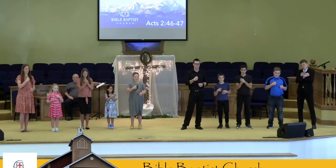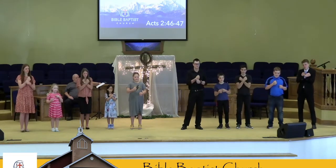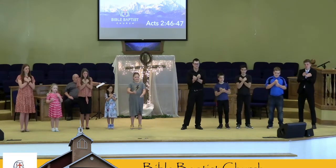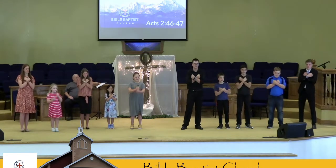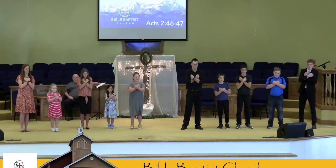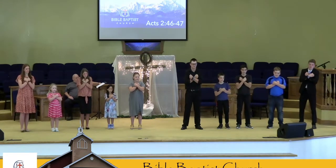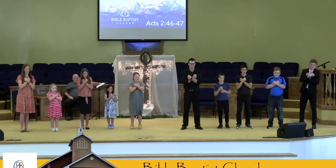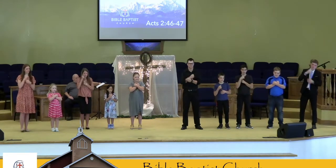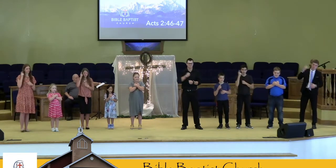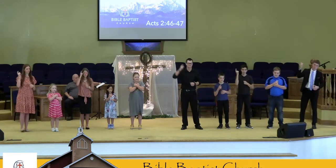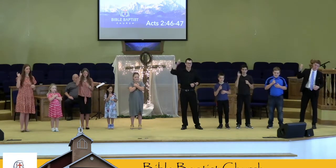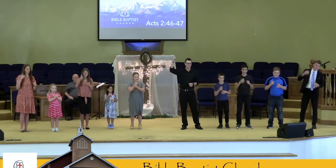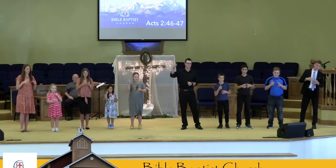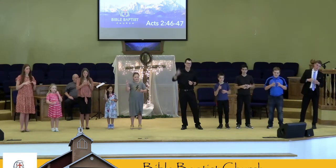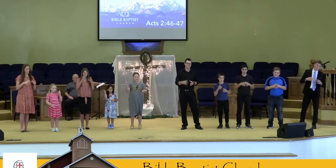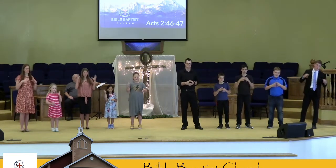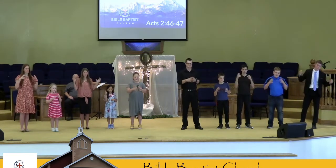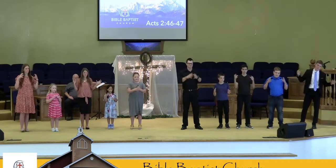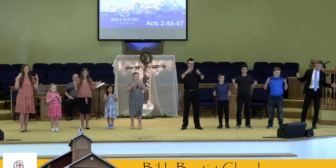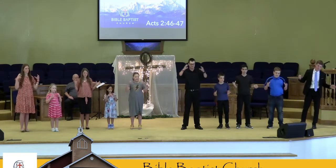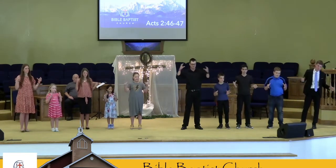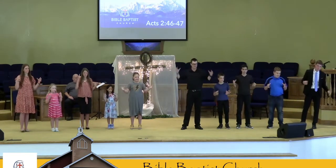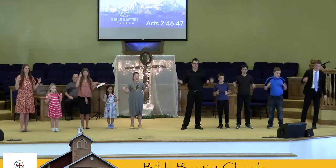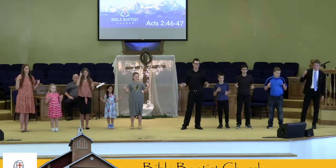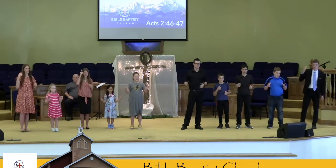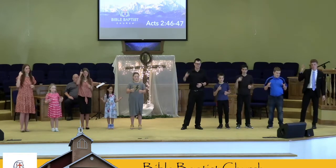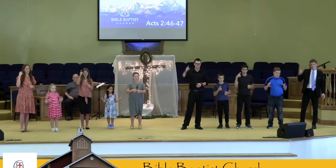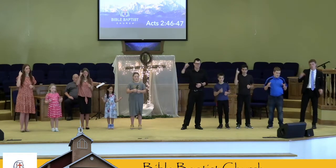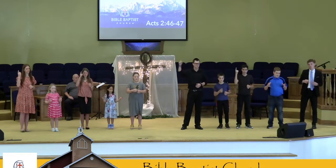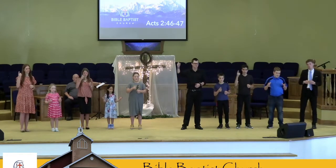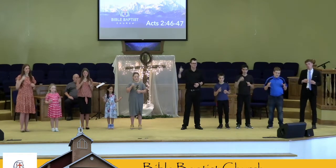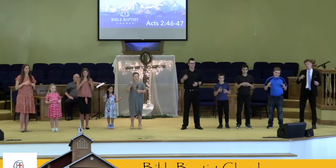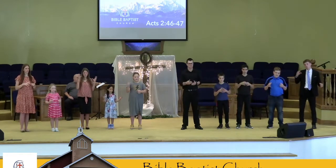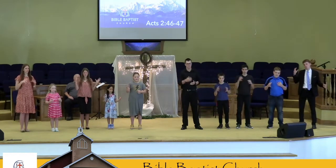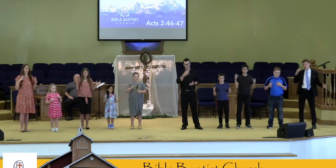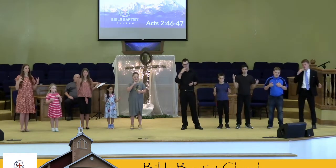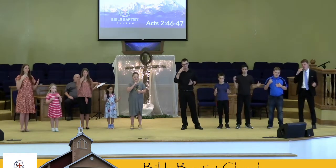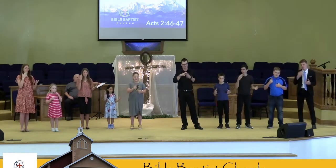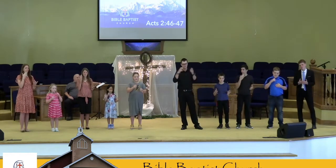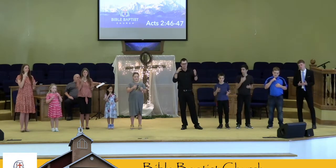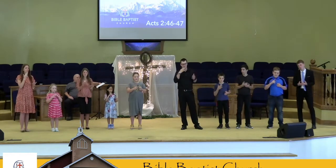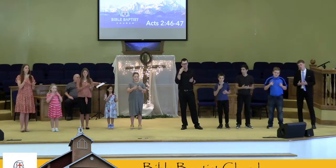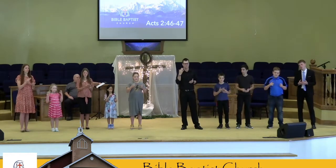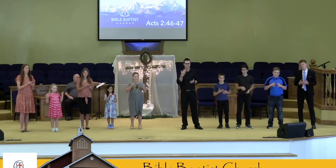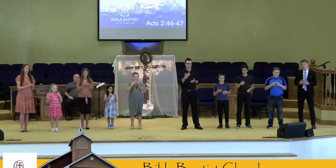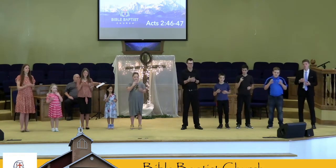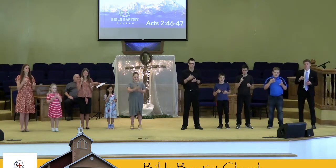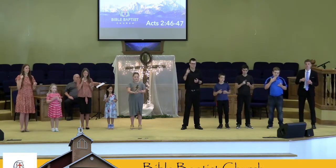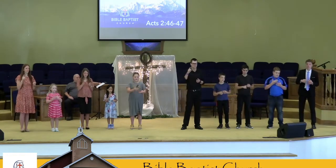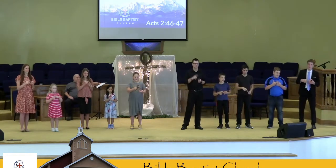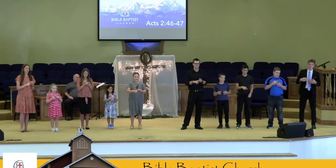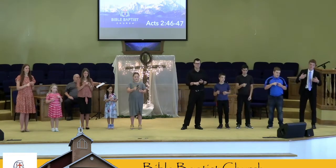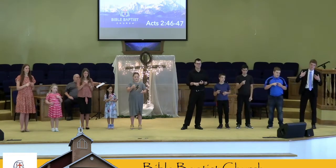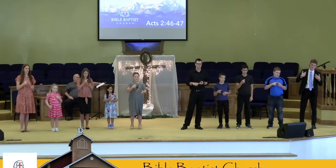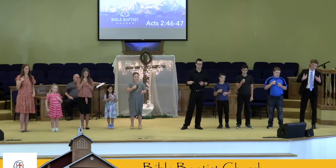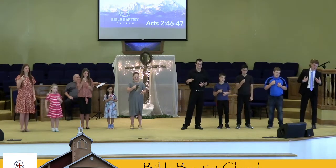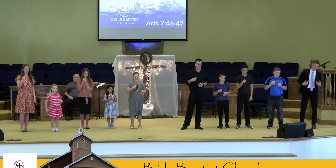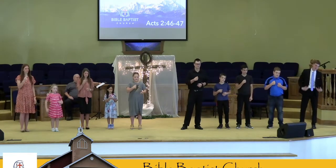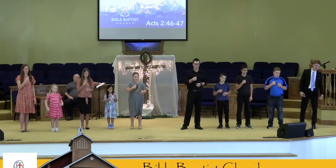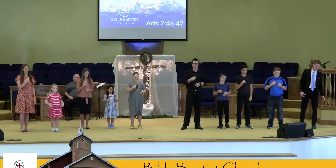I love him so. He's so good to me.